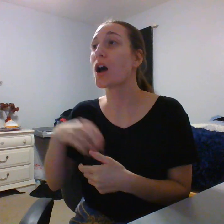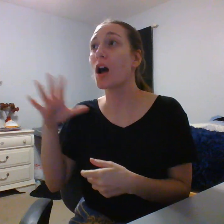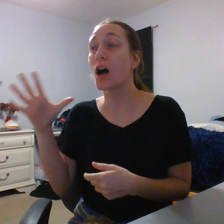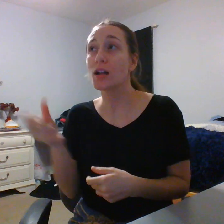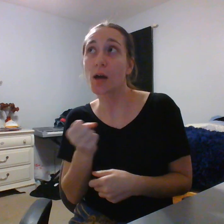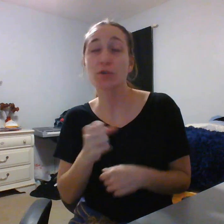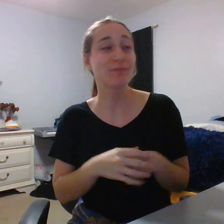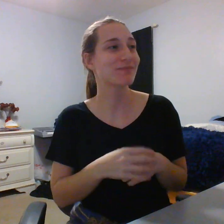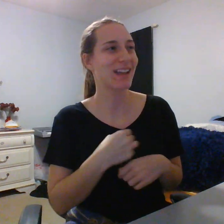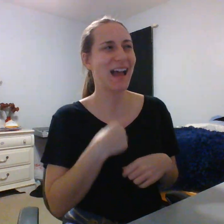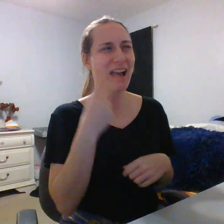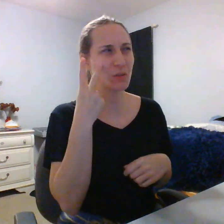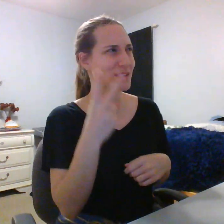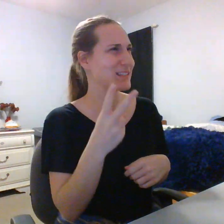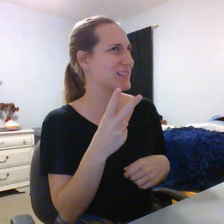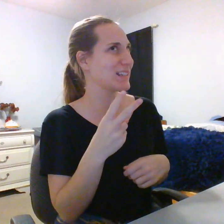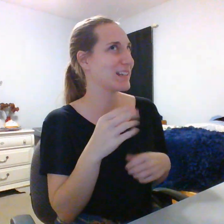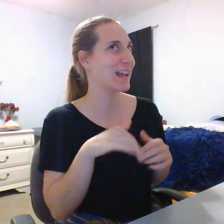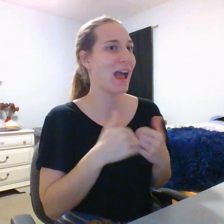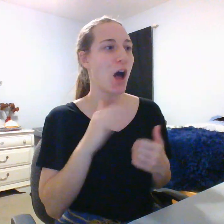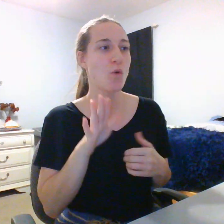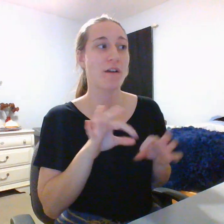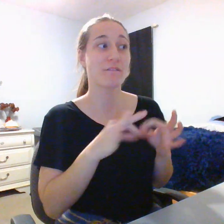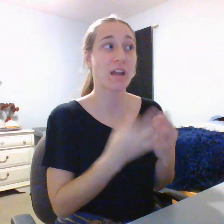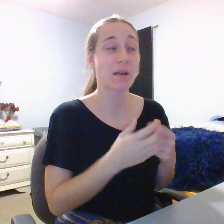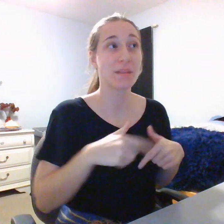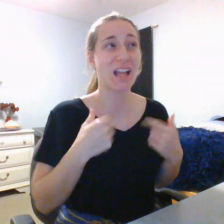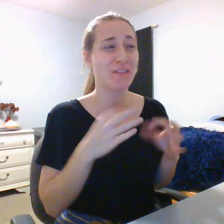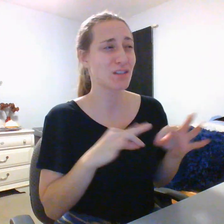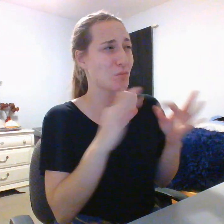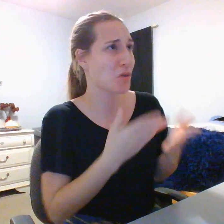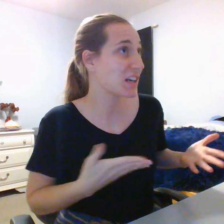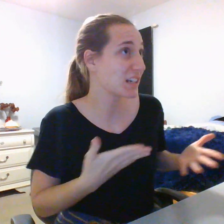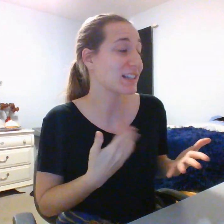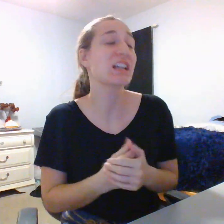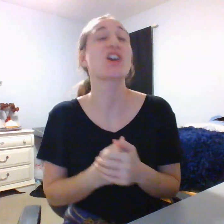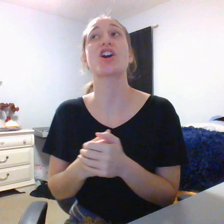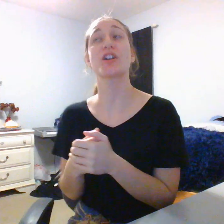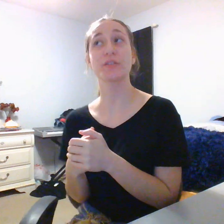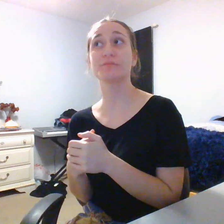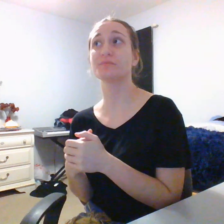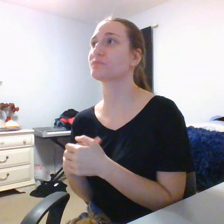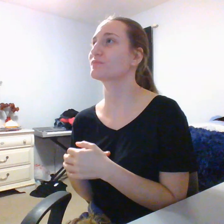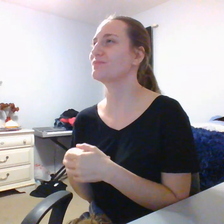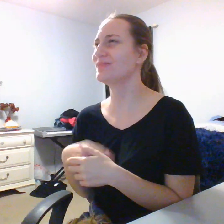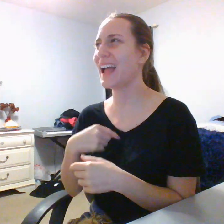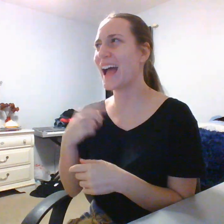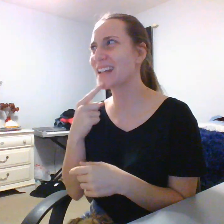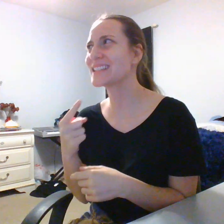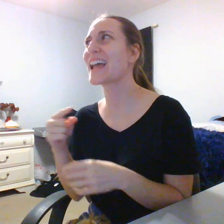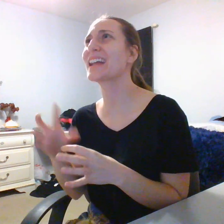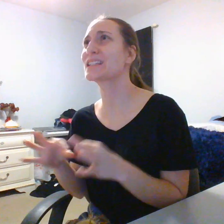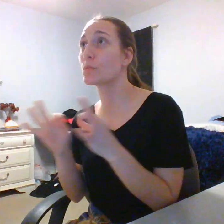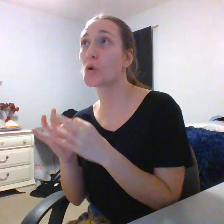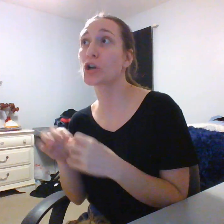see how her family life is relevant here. She seems to be fairly cavalier about the law in both her professional and personal life, so I'd say it's relevant. In fact, she used her youngest